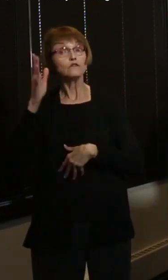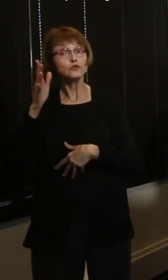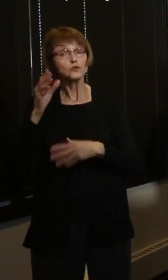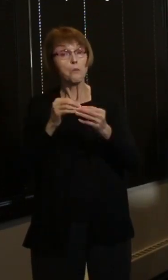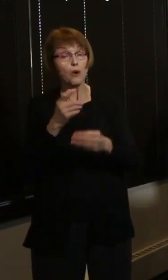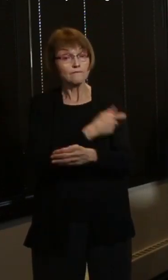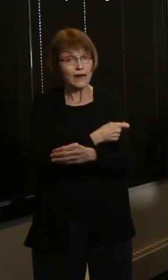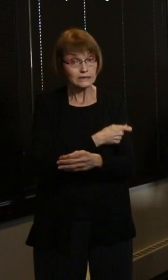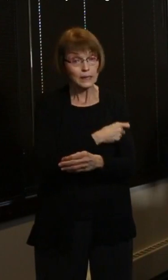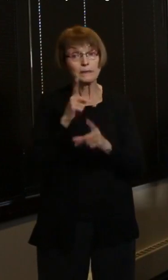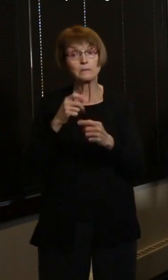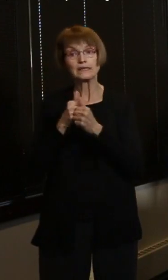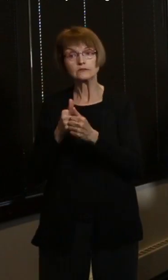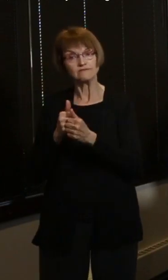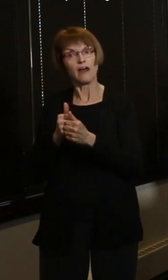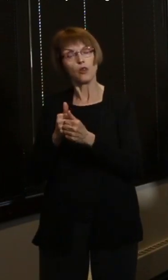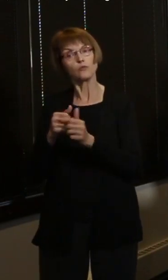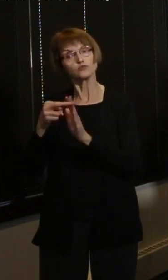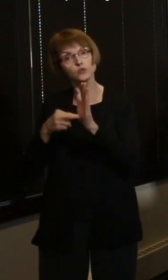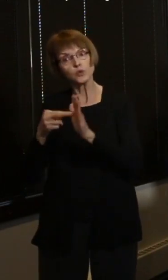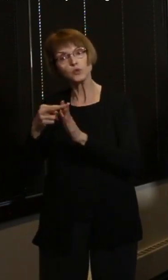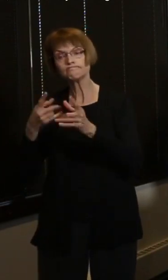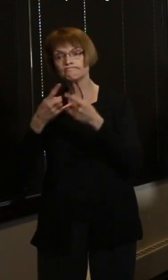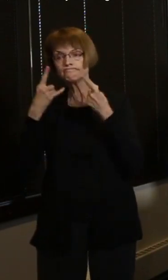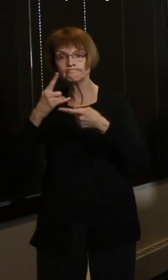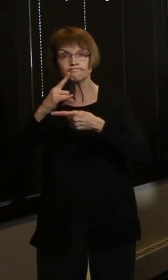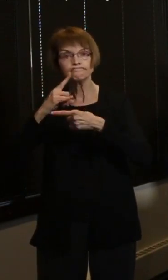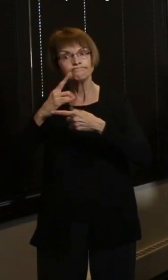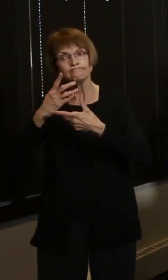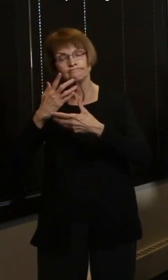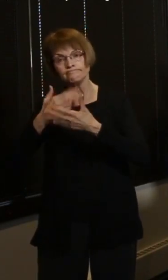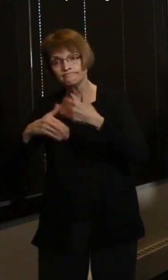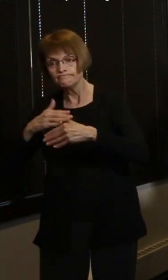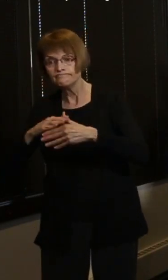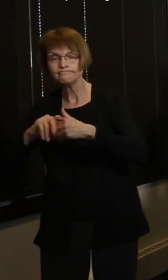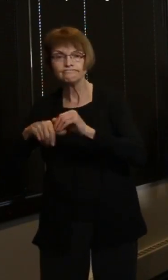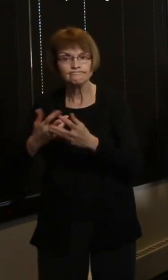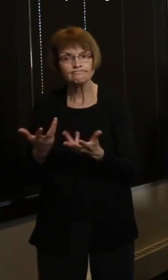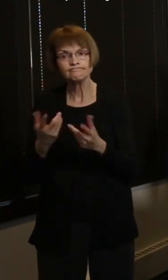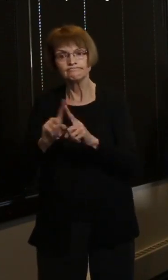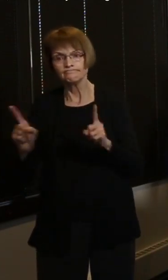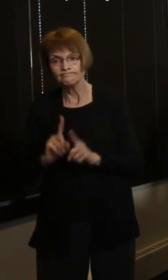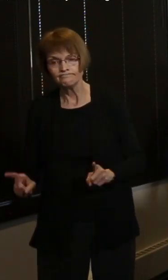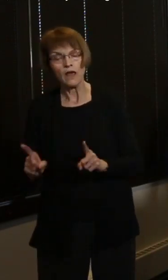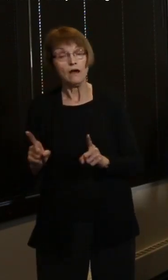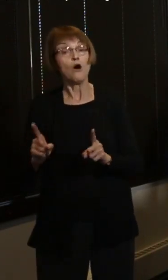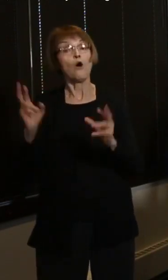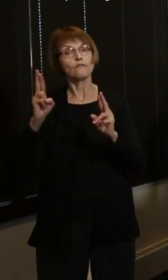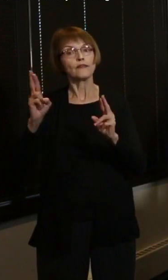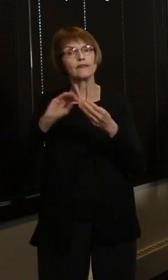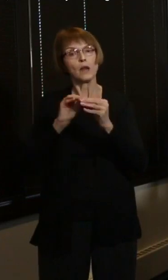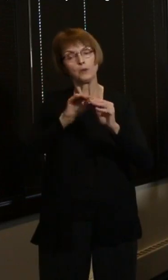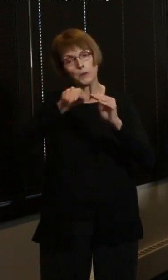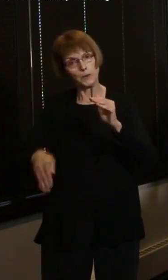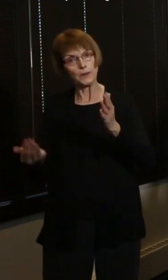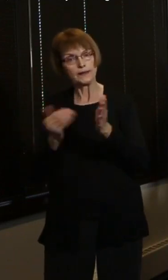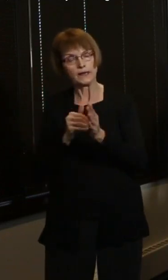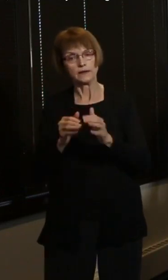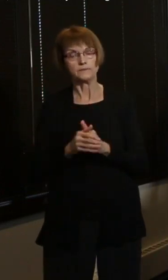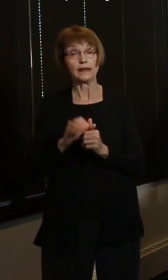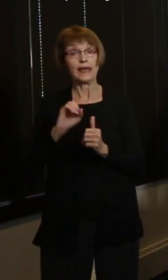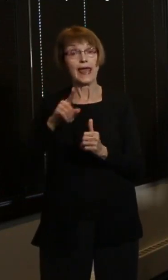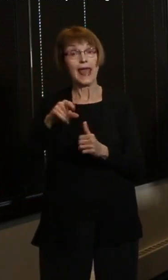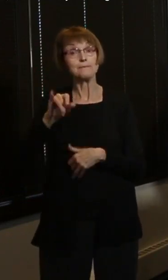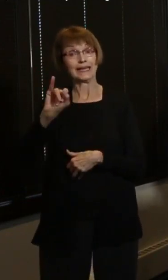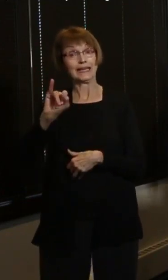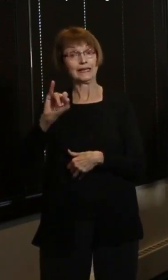do mitigation strategies, we can get this curve turned down again. Just really briefly, the epi curve for the